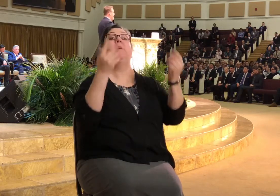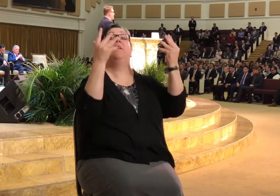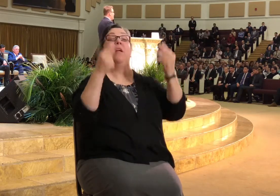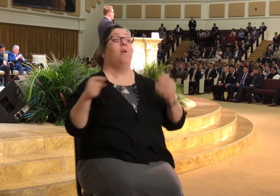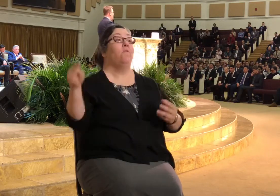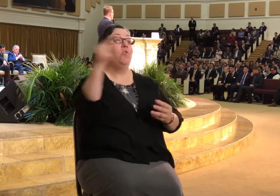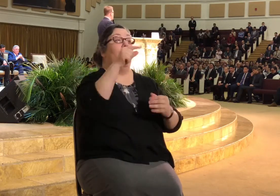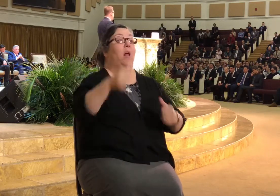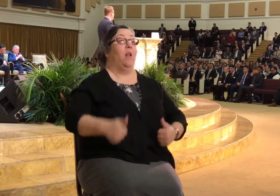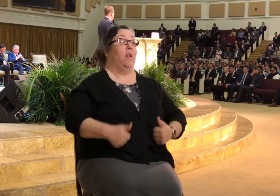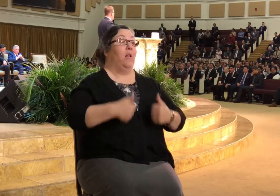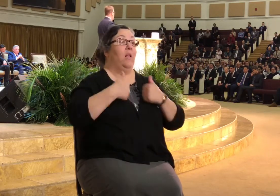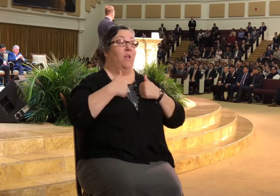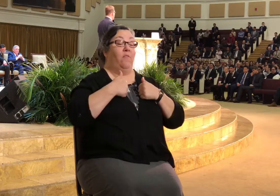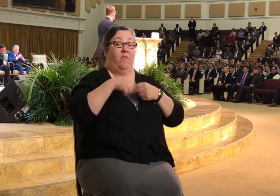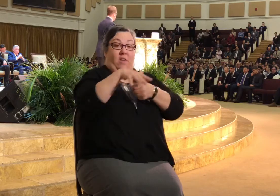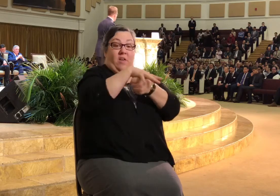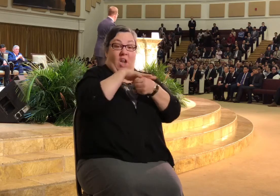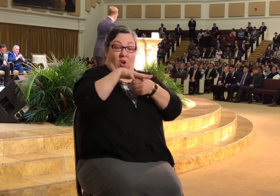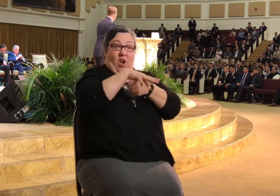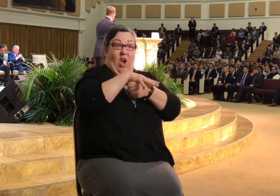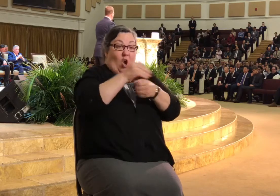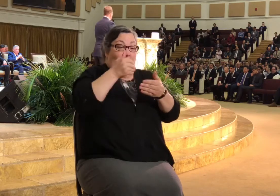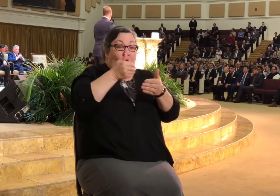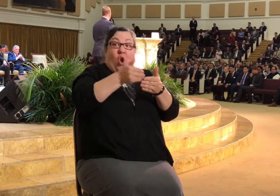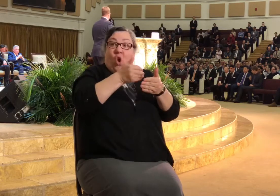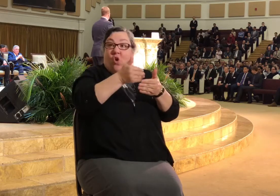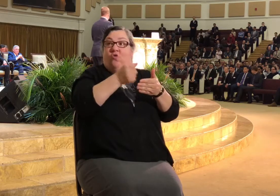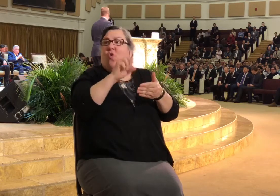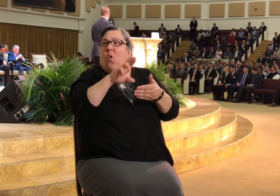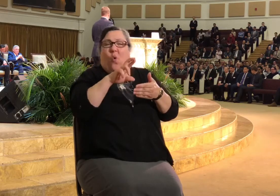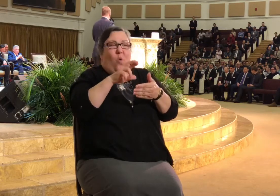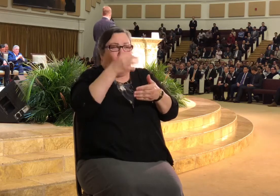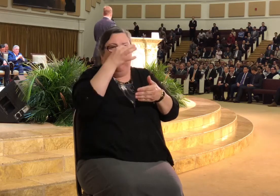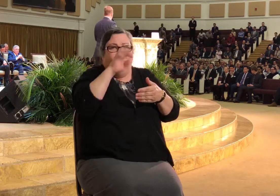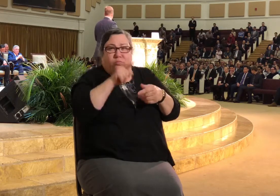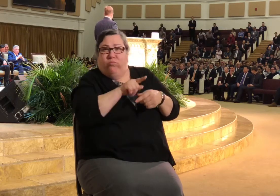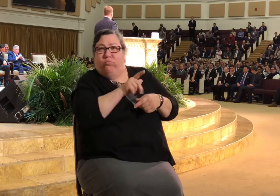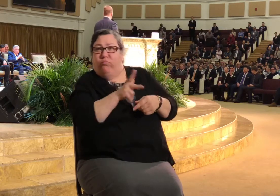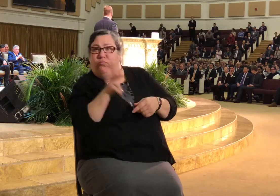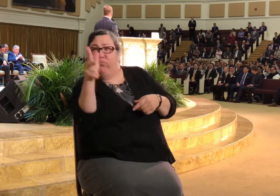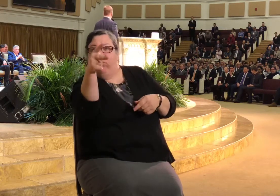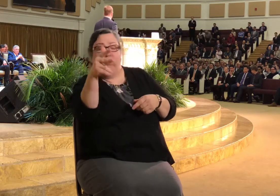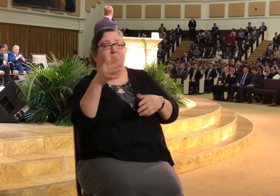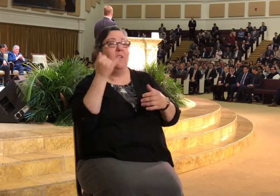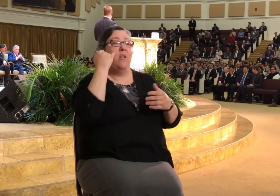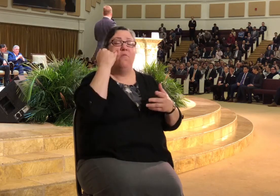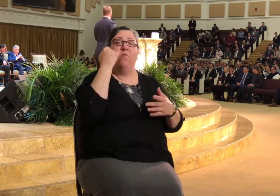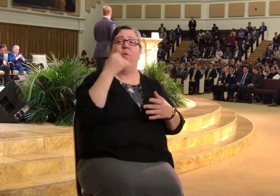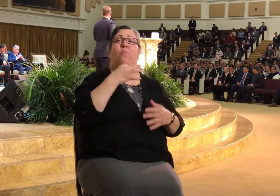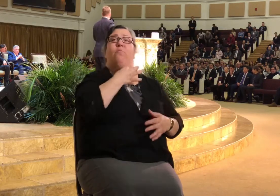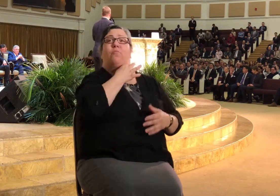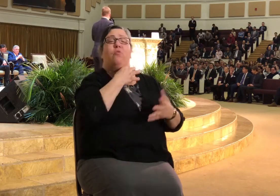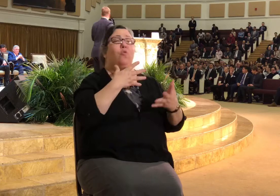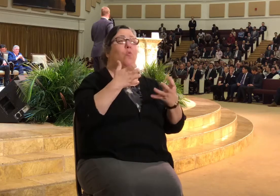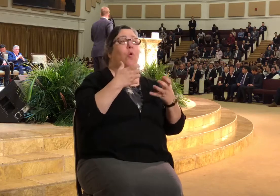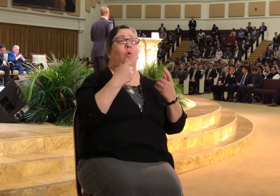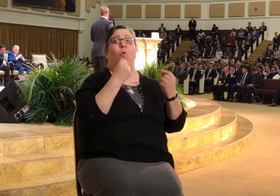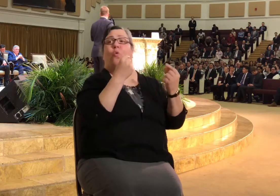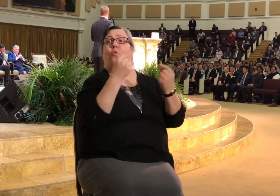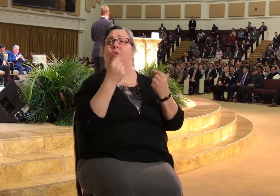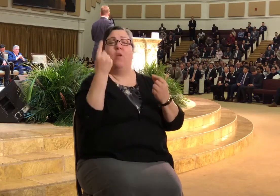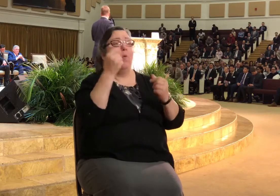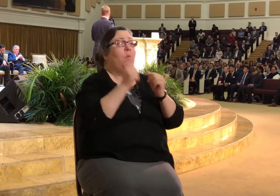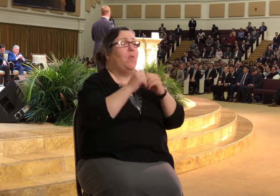live in the area close by or maybe within driving distance and are looking for things to do with your family,